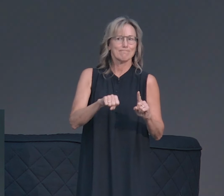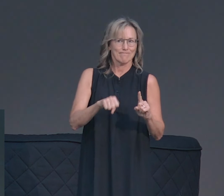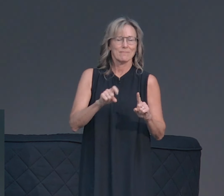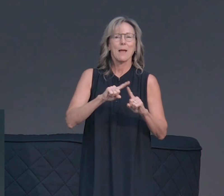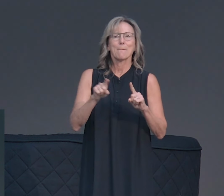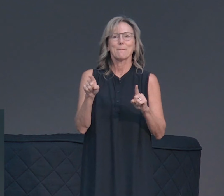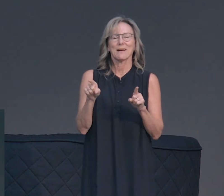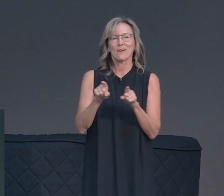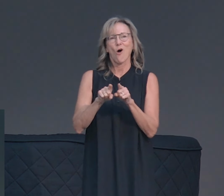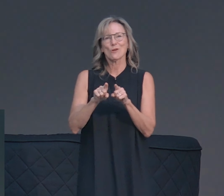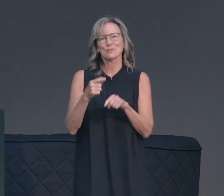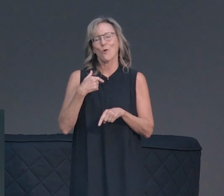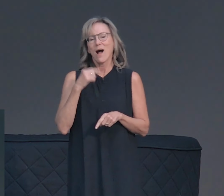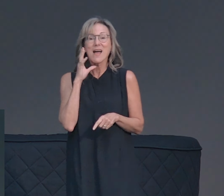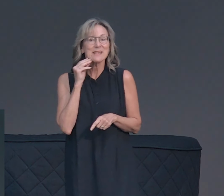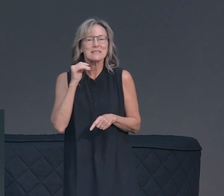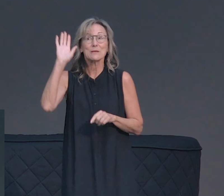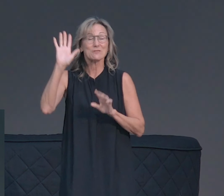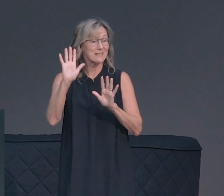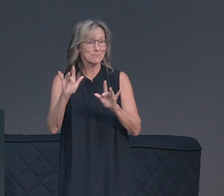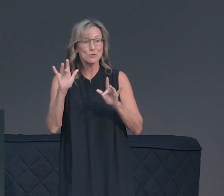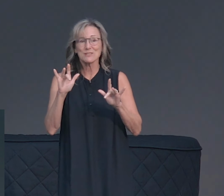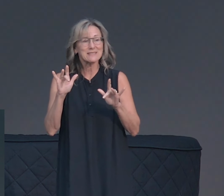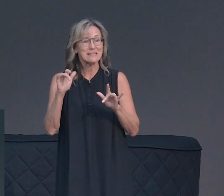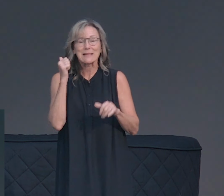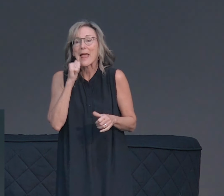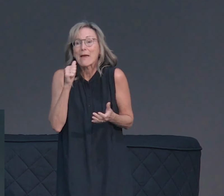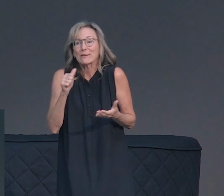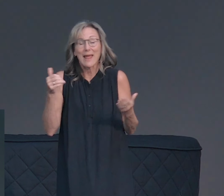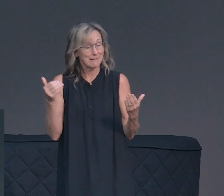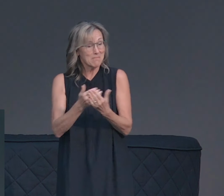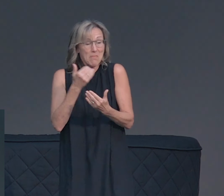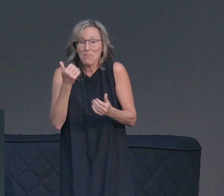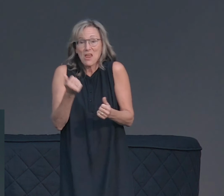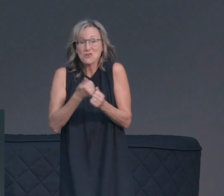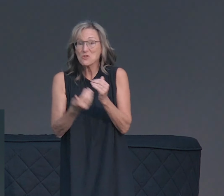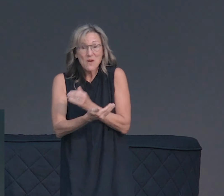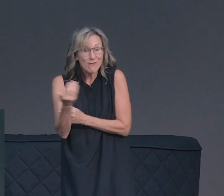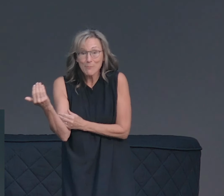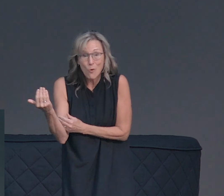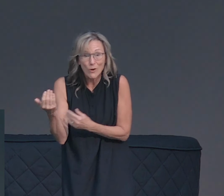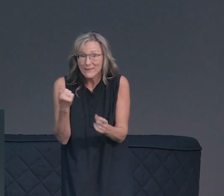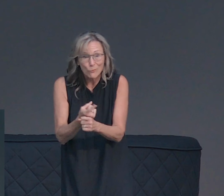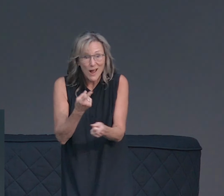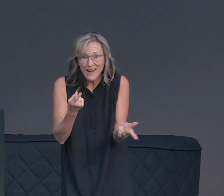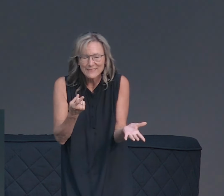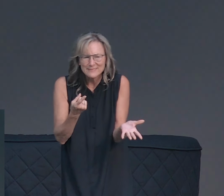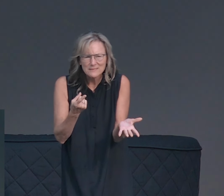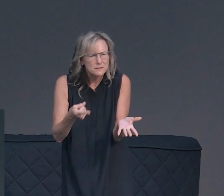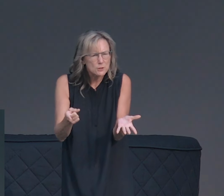His mercies are new every morning. Are you wondering where God's mercy is in your